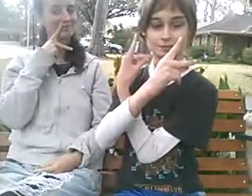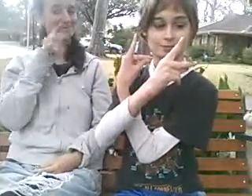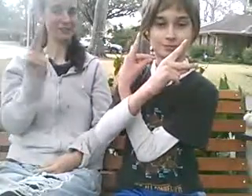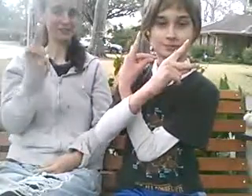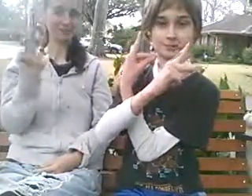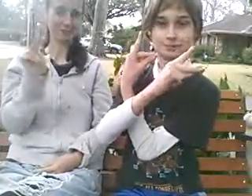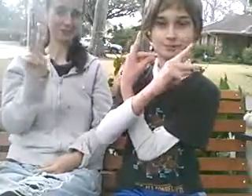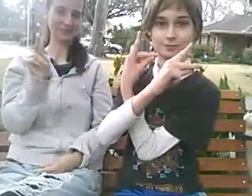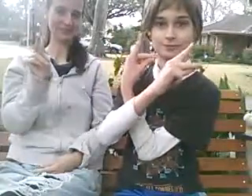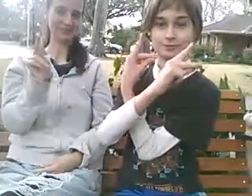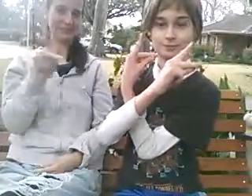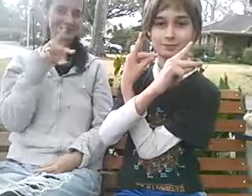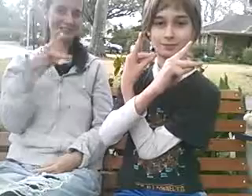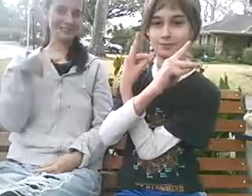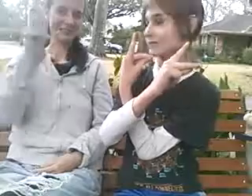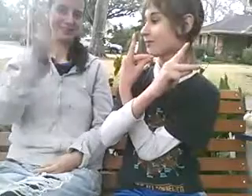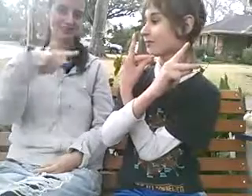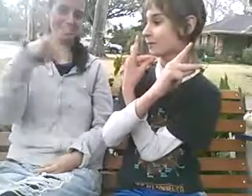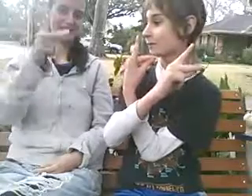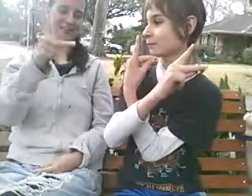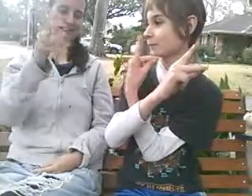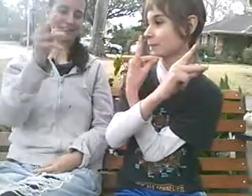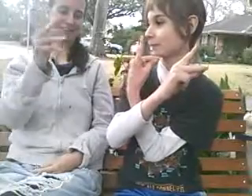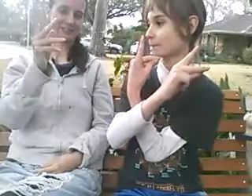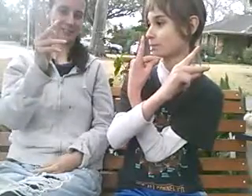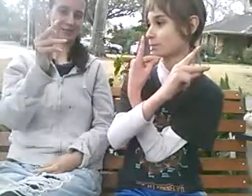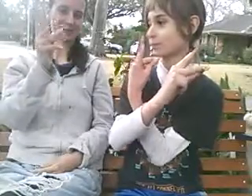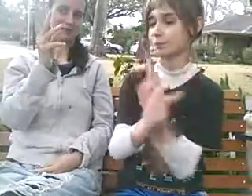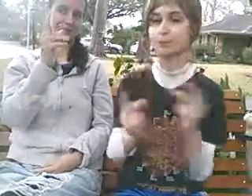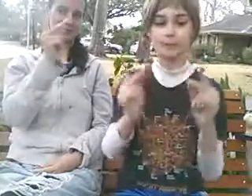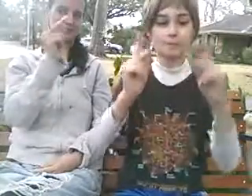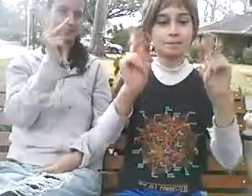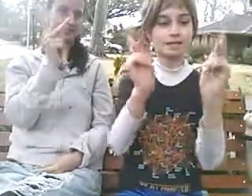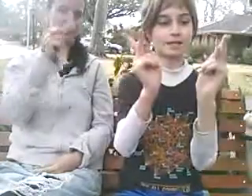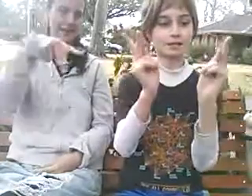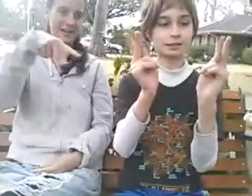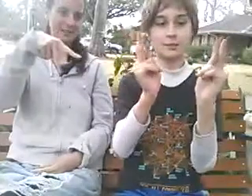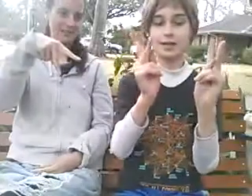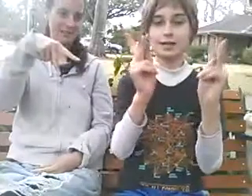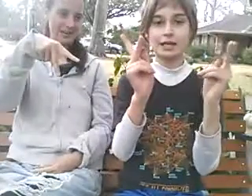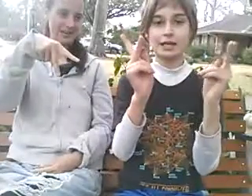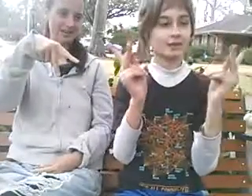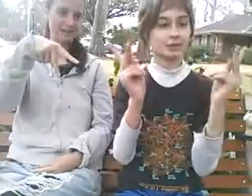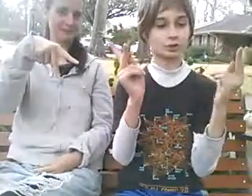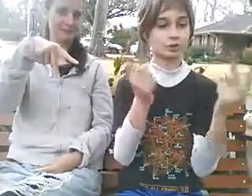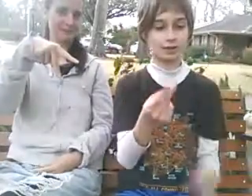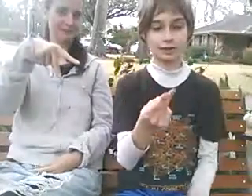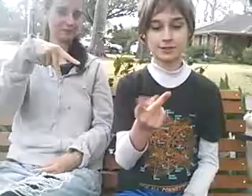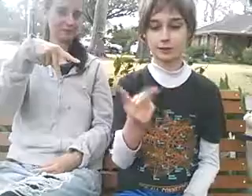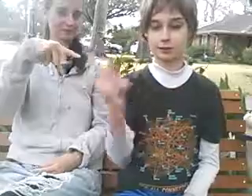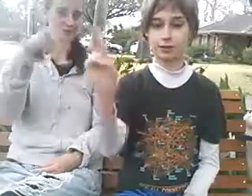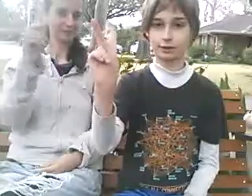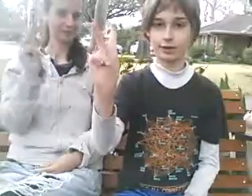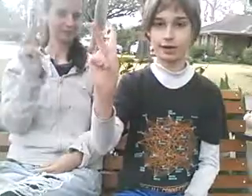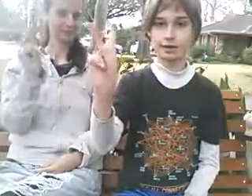you take the letter P. And actually K, so it's the letter It's K upside down. It's basically just letter K,